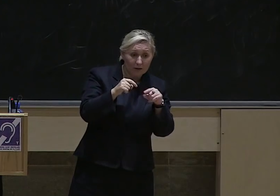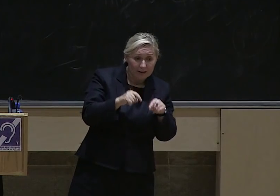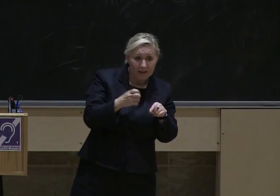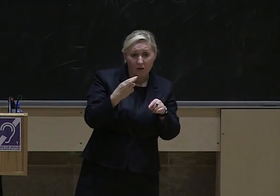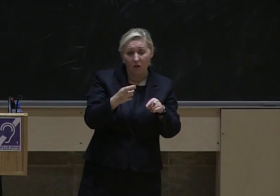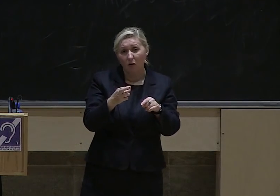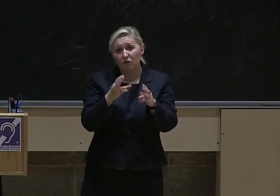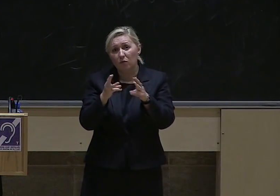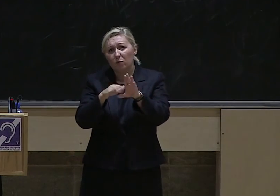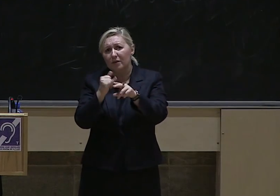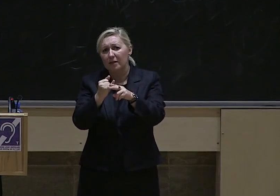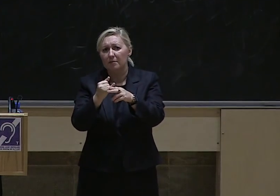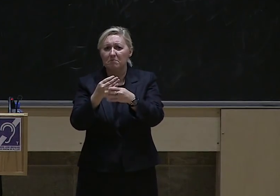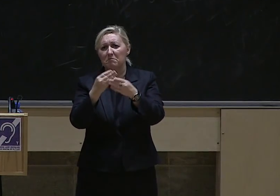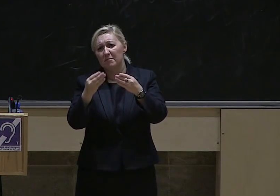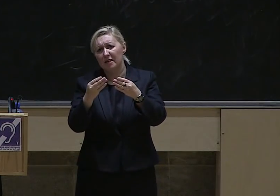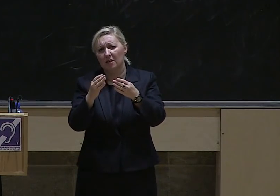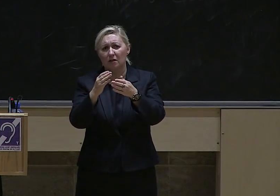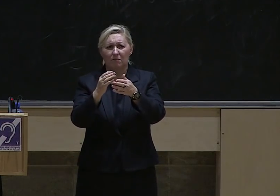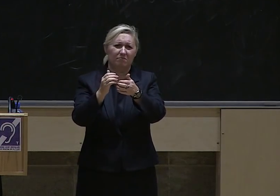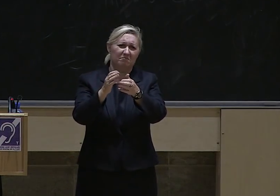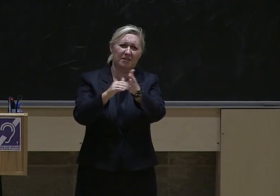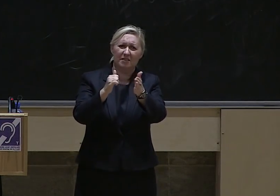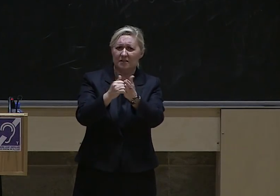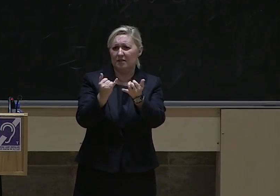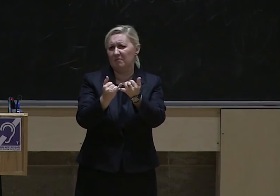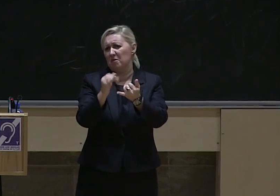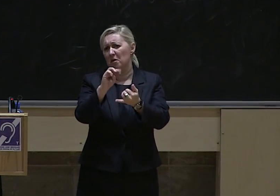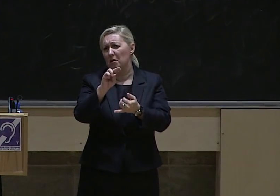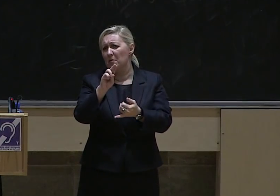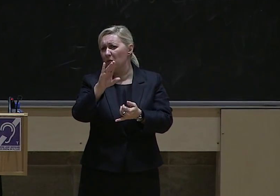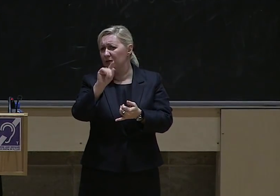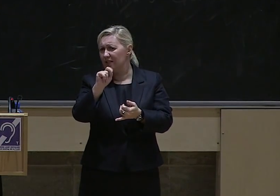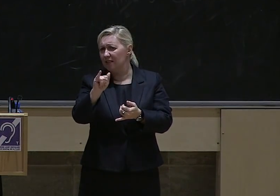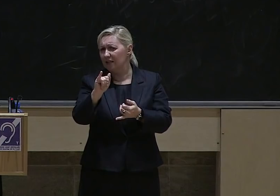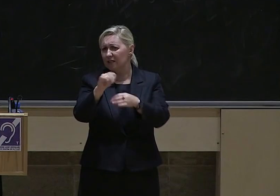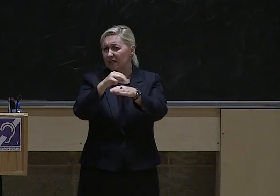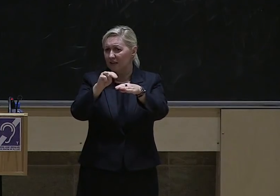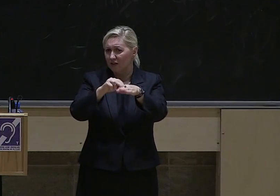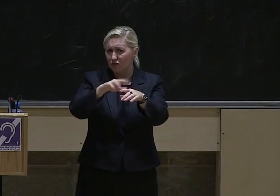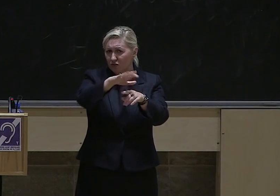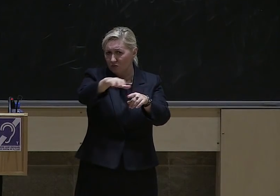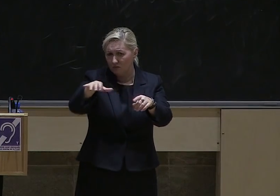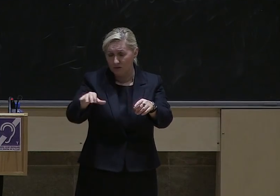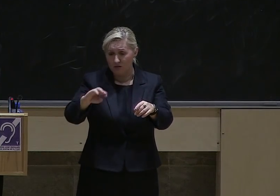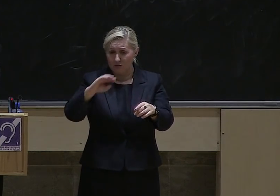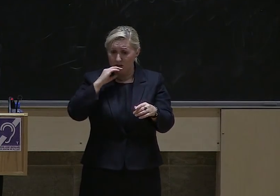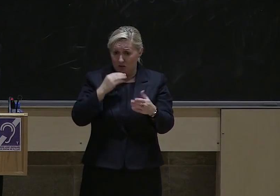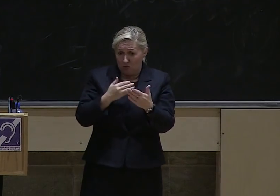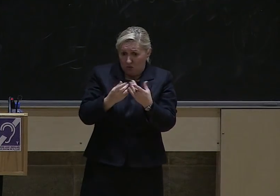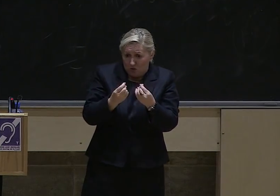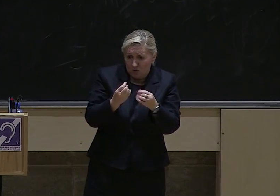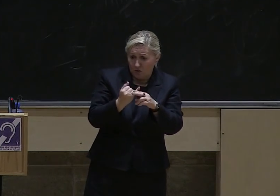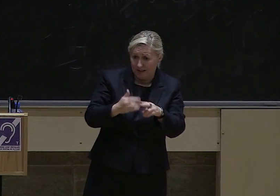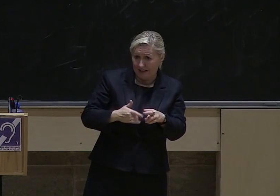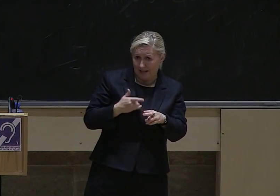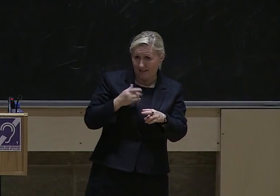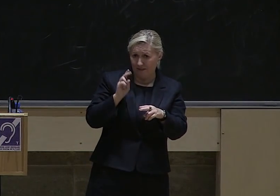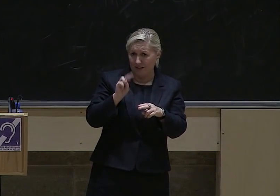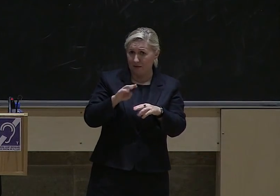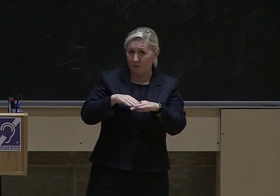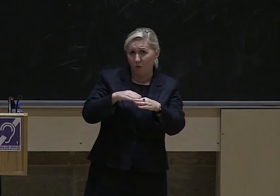a profession and a job for life is evolving, and evolving rapidly into something more flexible and diverse.